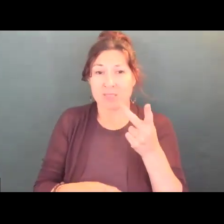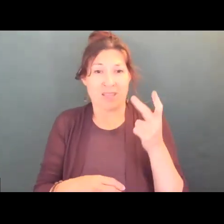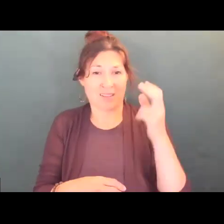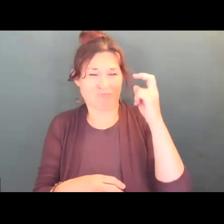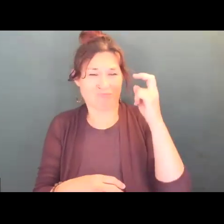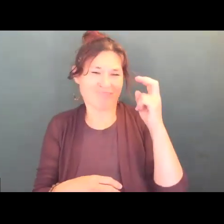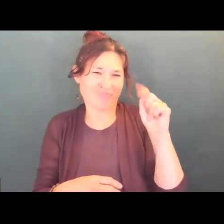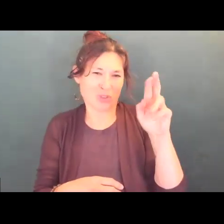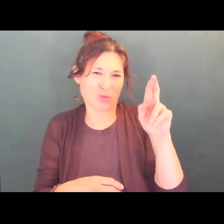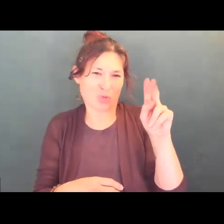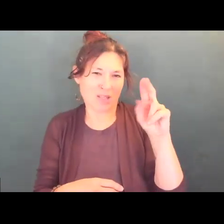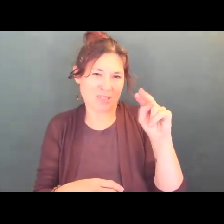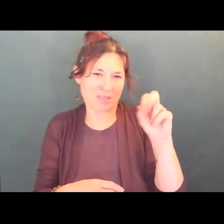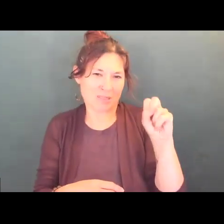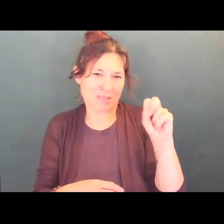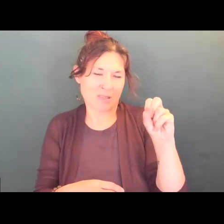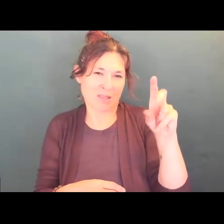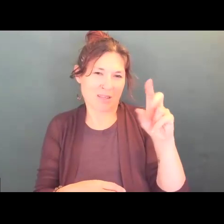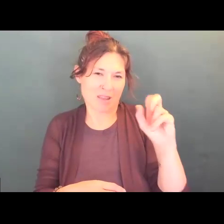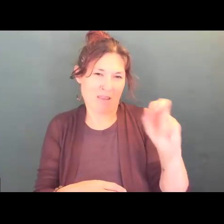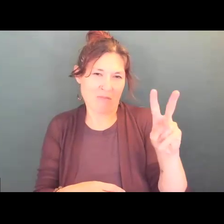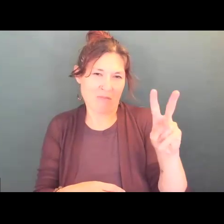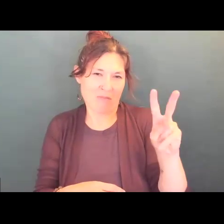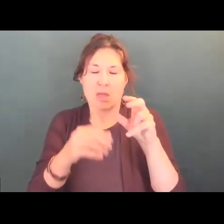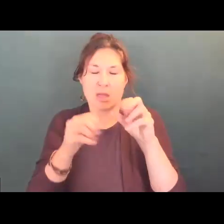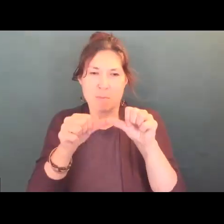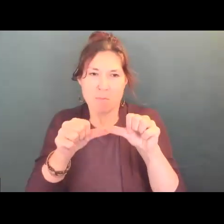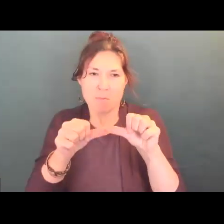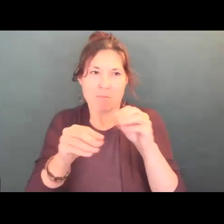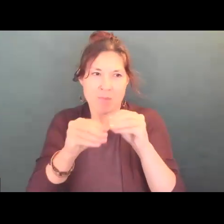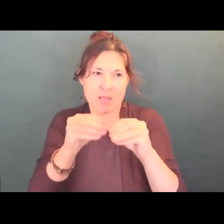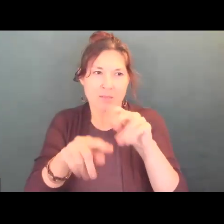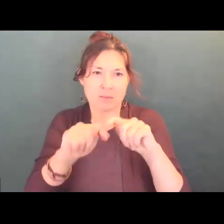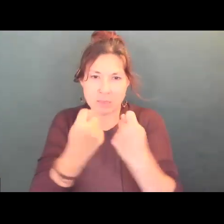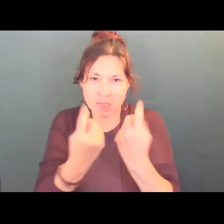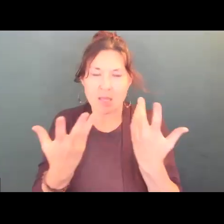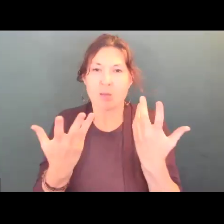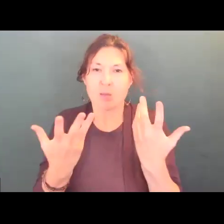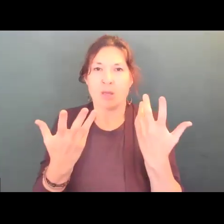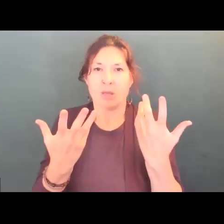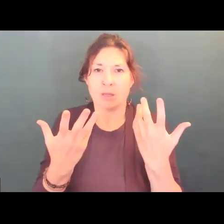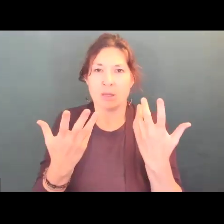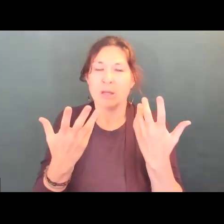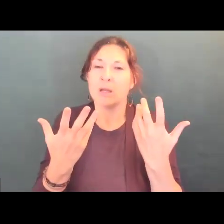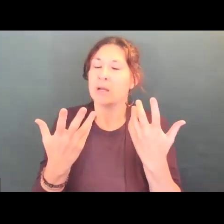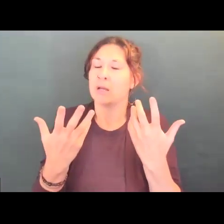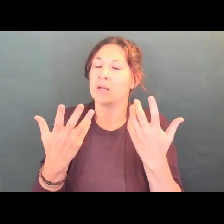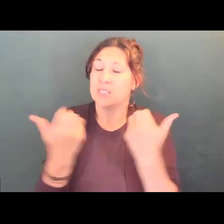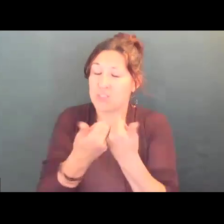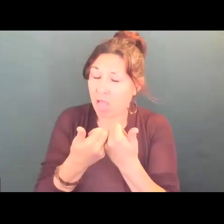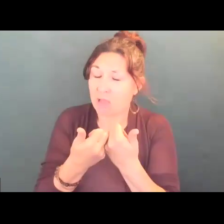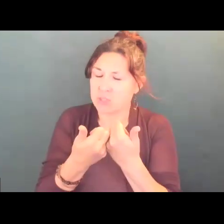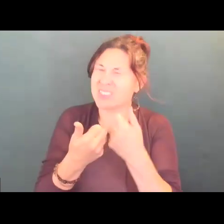like, those initial hardware challenges are and have been